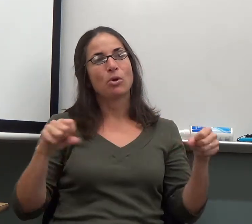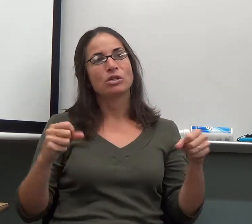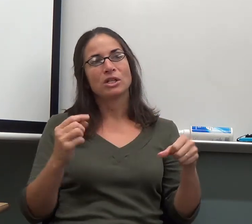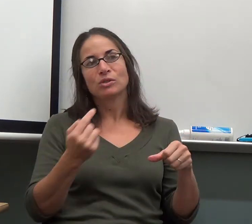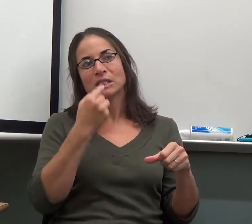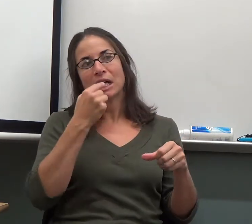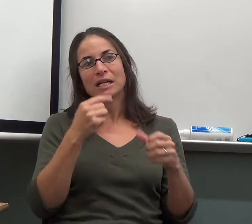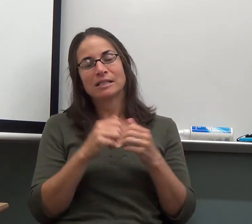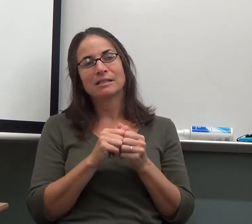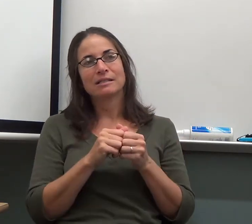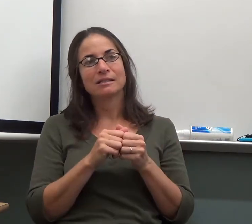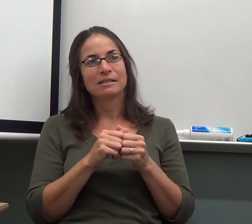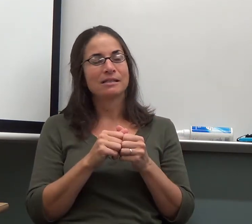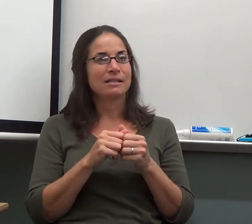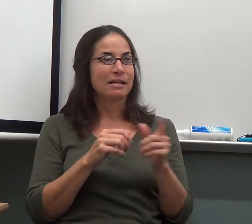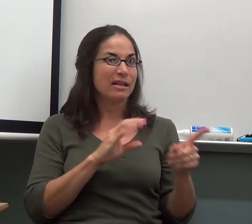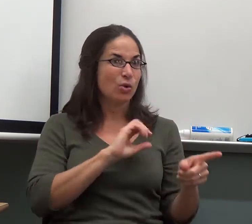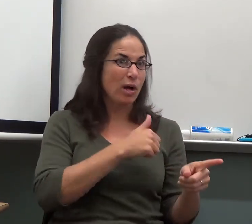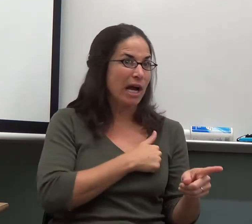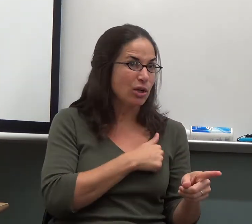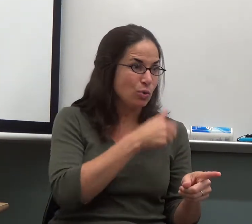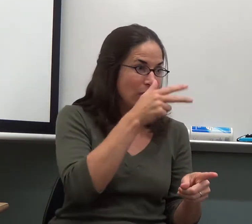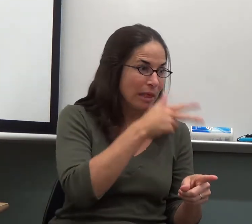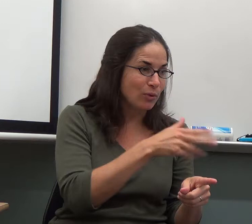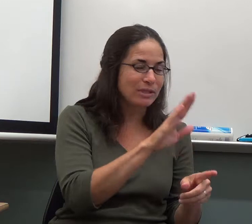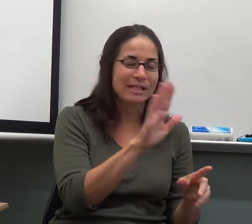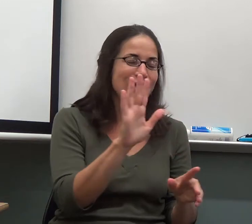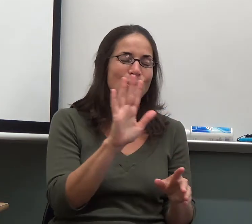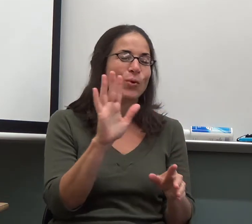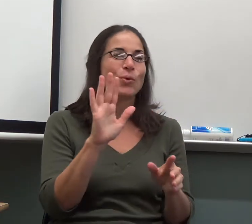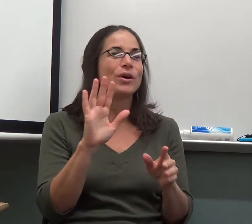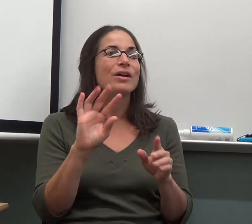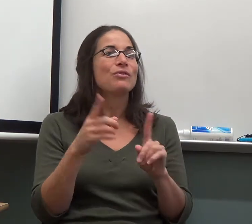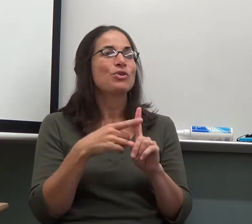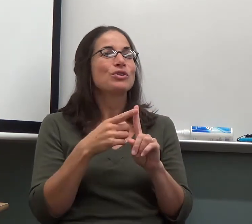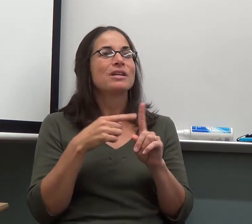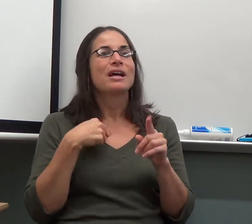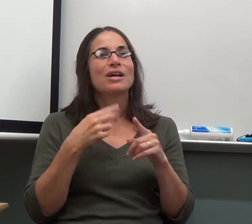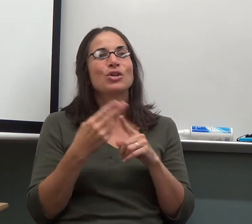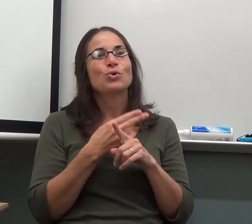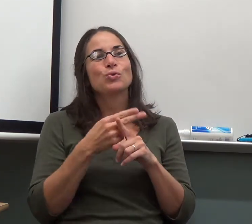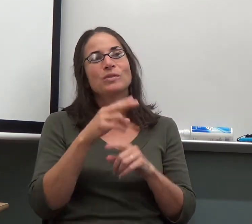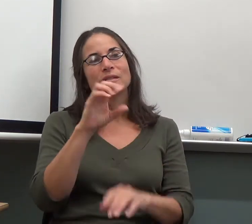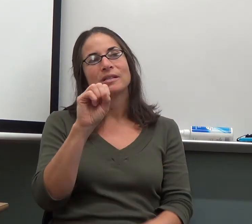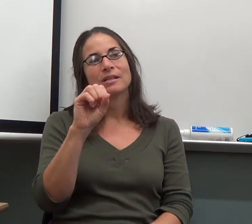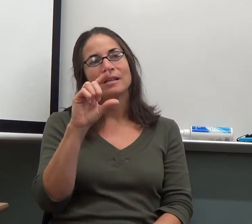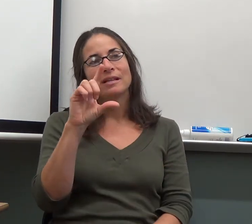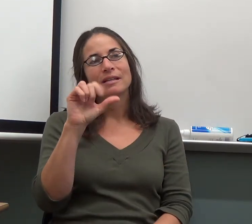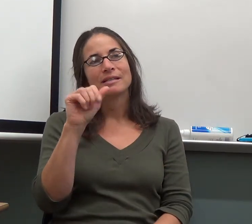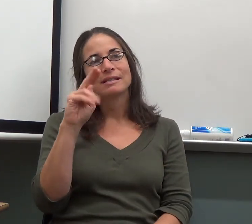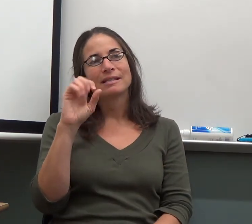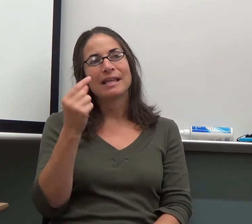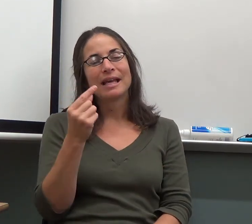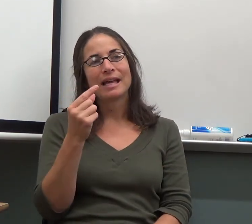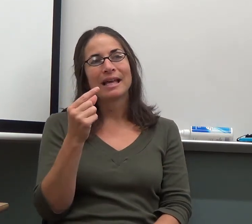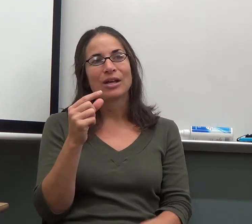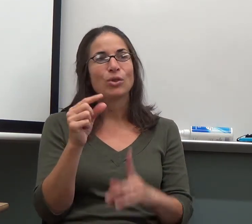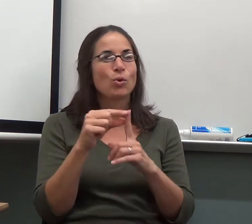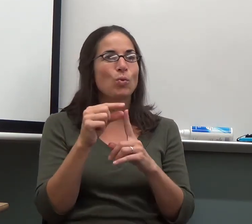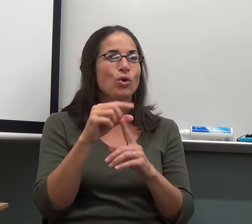You have to. Nope. Number one, I'm using slang terminology. The word sucks.